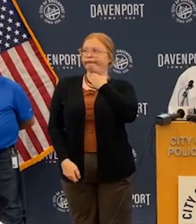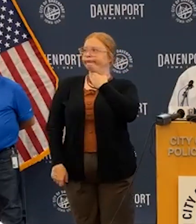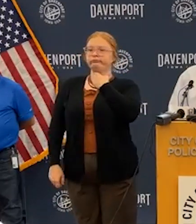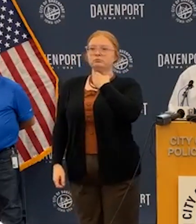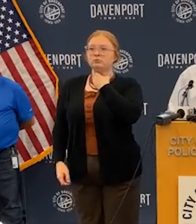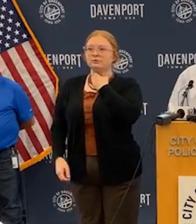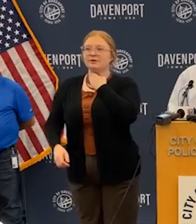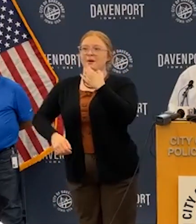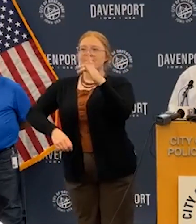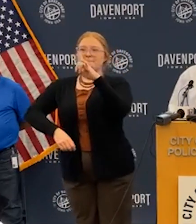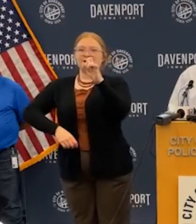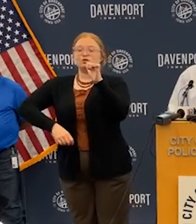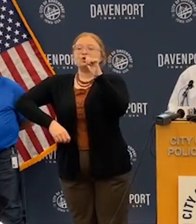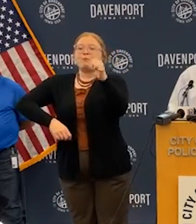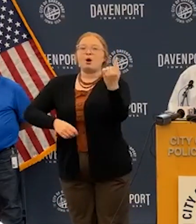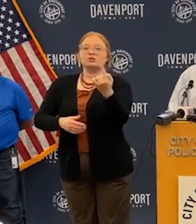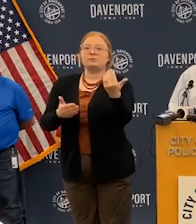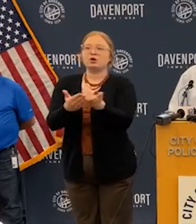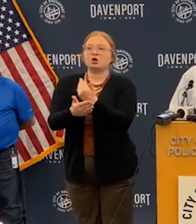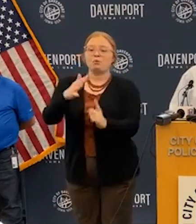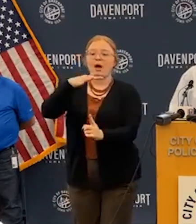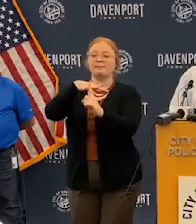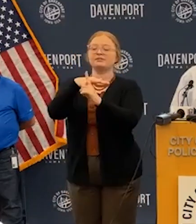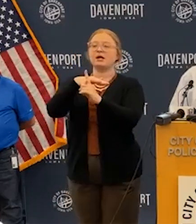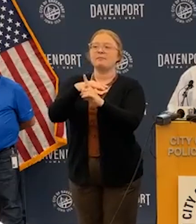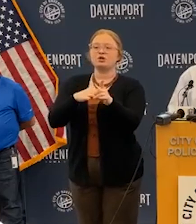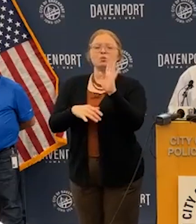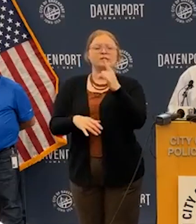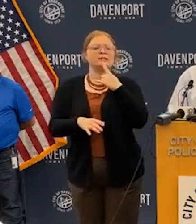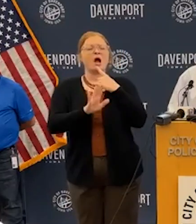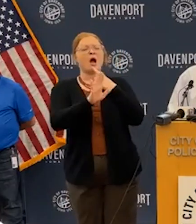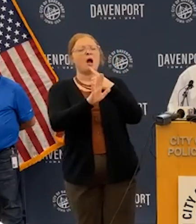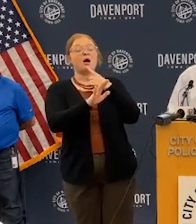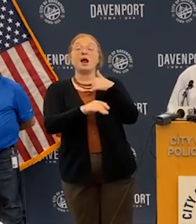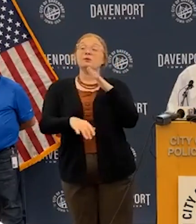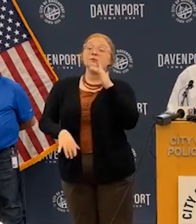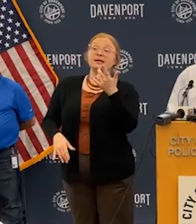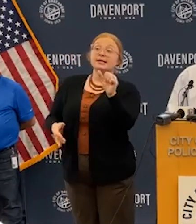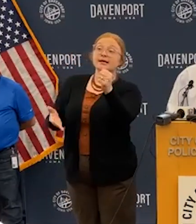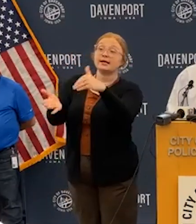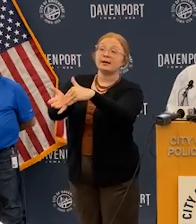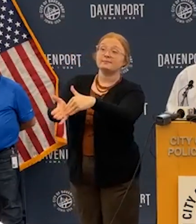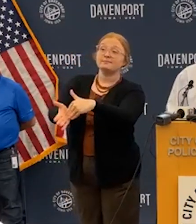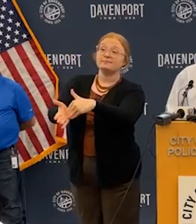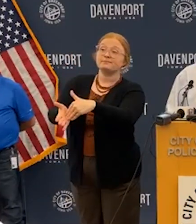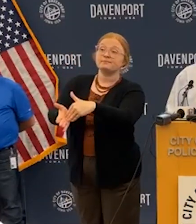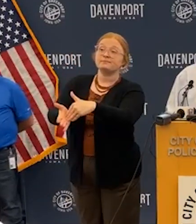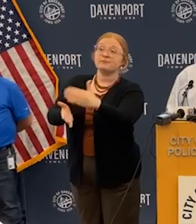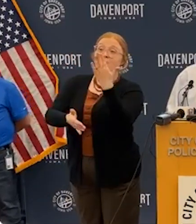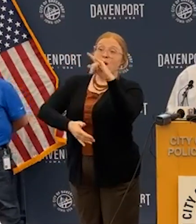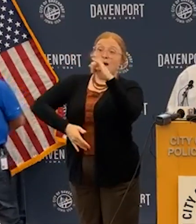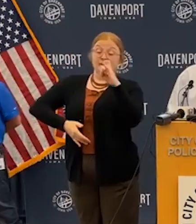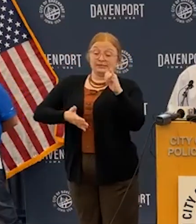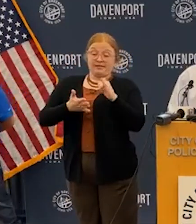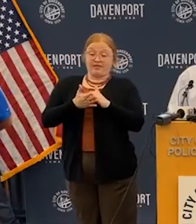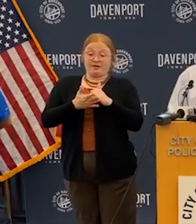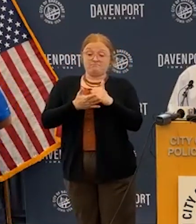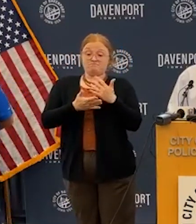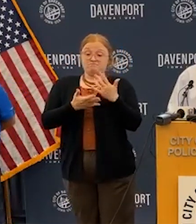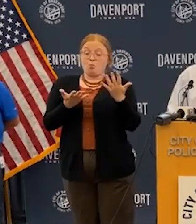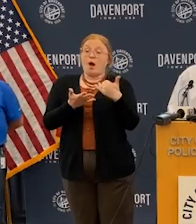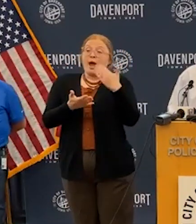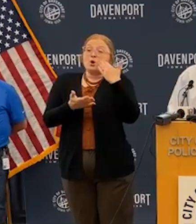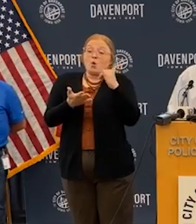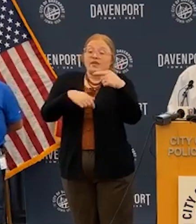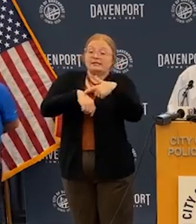me that question, and I'm going to say yes. I gave you the information that I had at the time. And I'm going to continue to do that. I don't know else